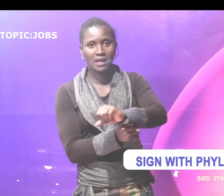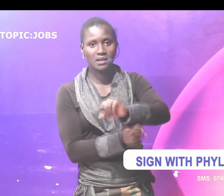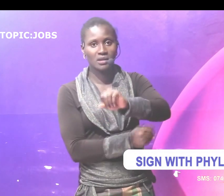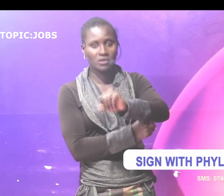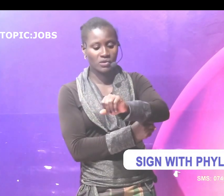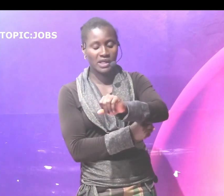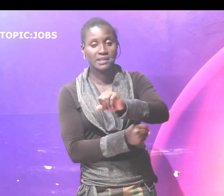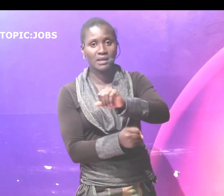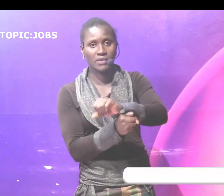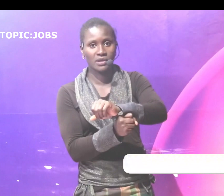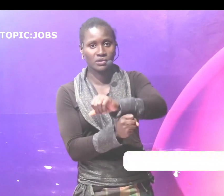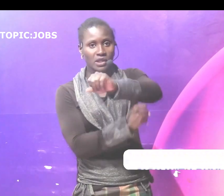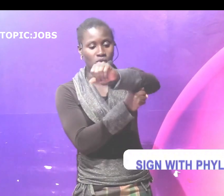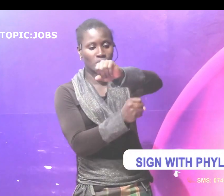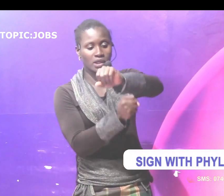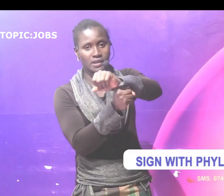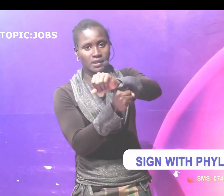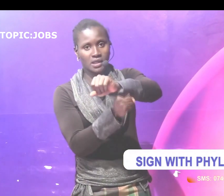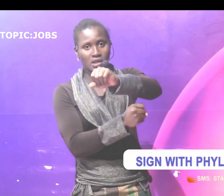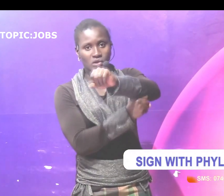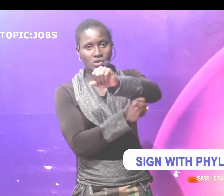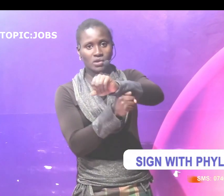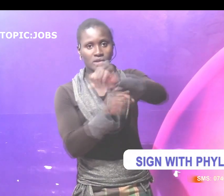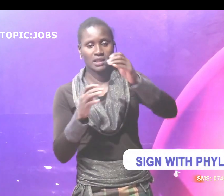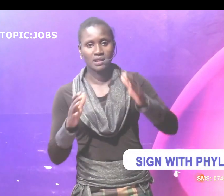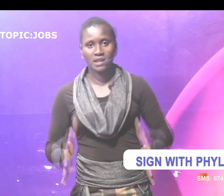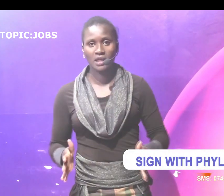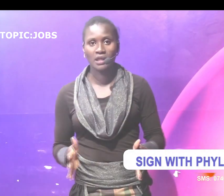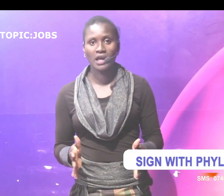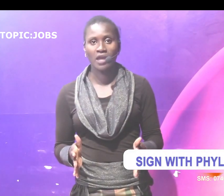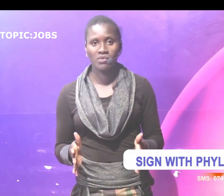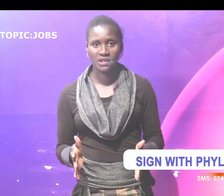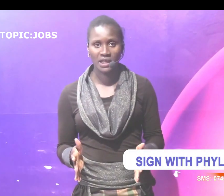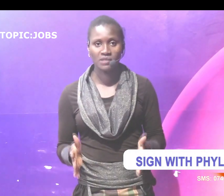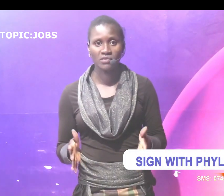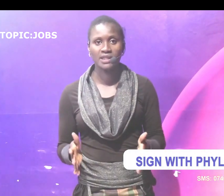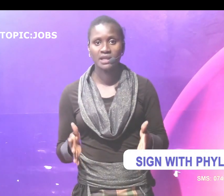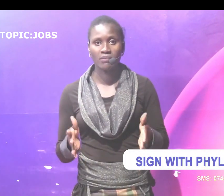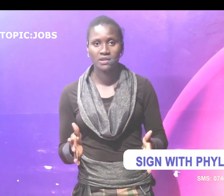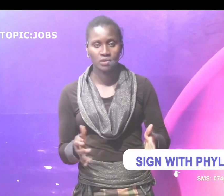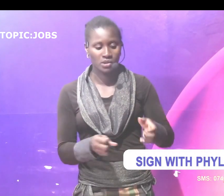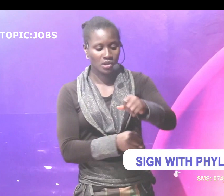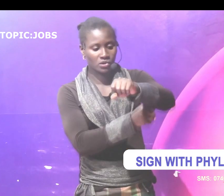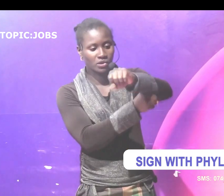or donates something. So the donor. Donor. And then I personalize, meaning it's a person. So the